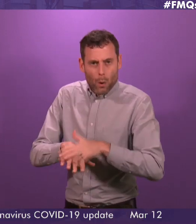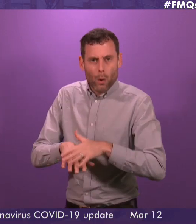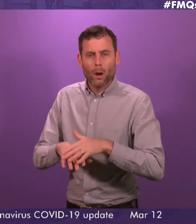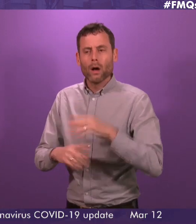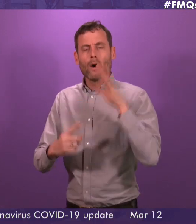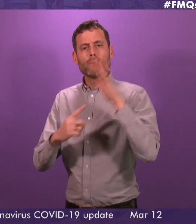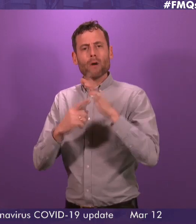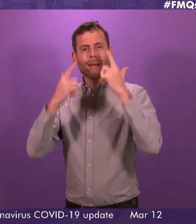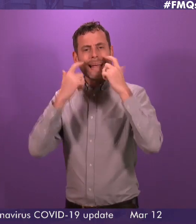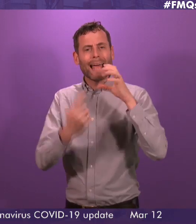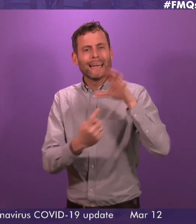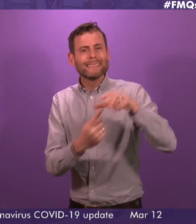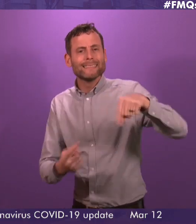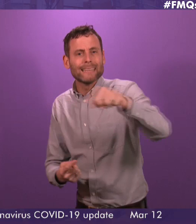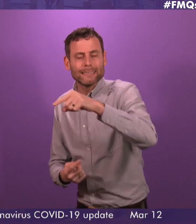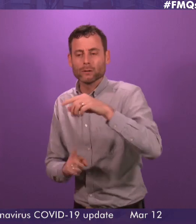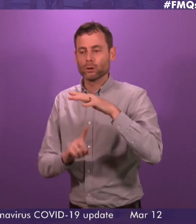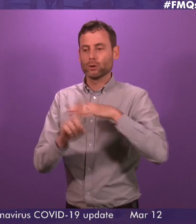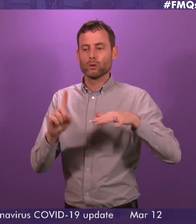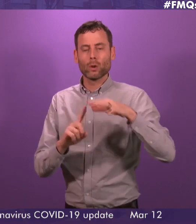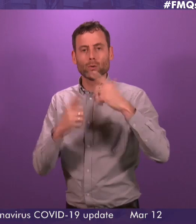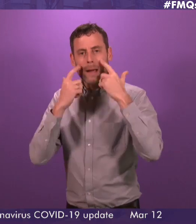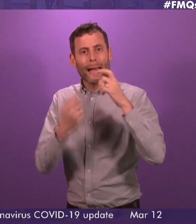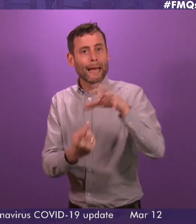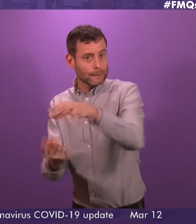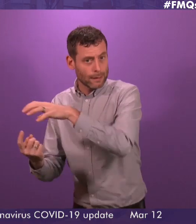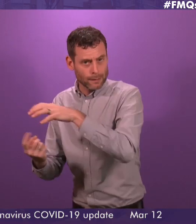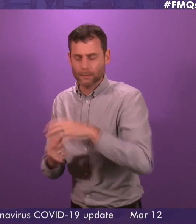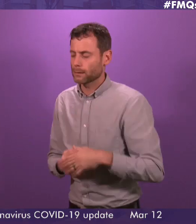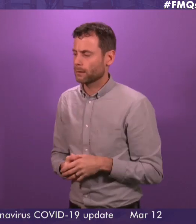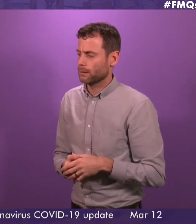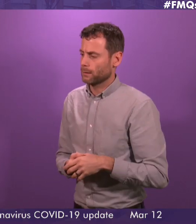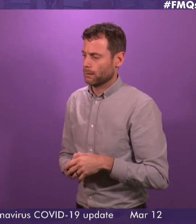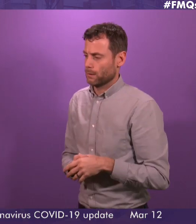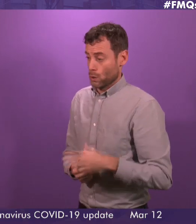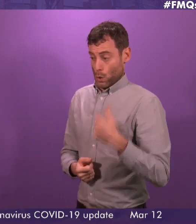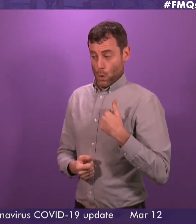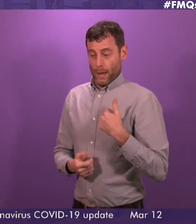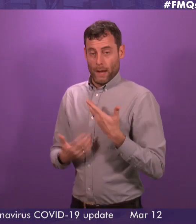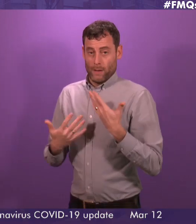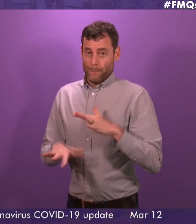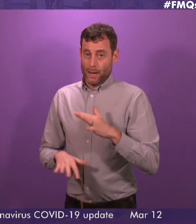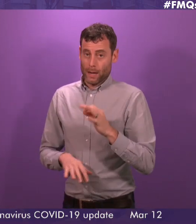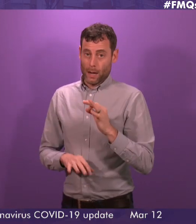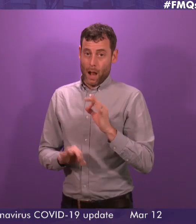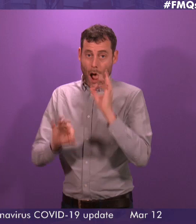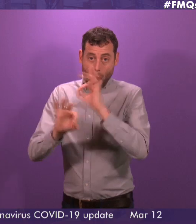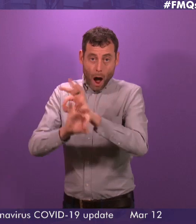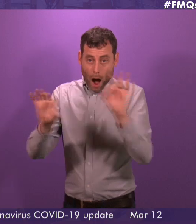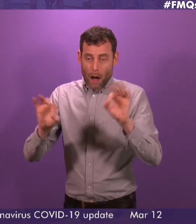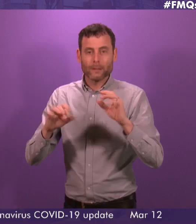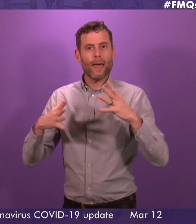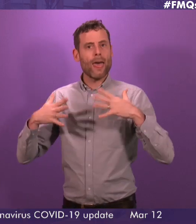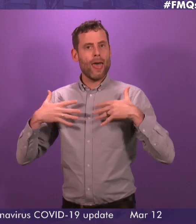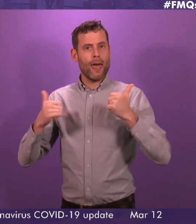primary care settings and in our social care settings. We have asked very directly of all our health